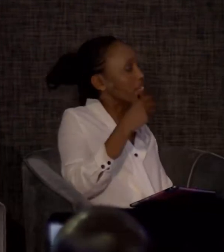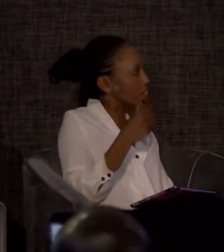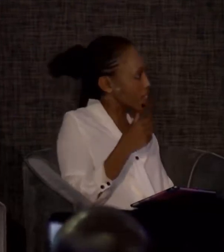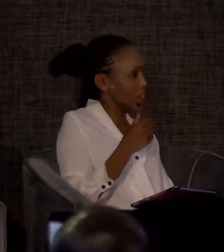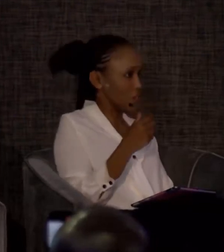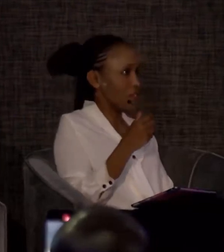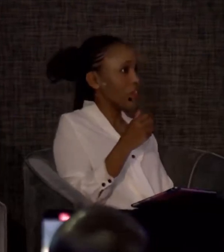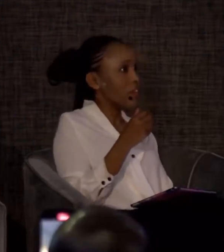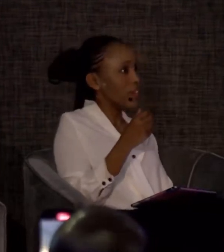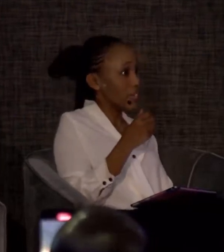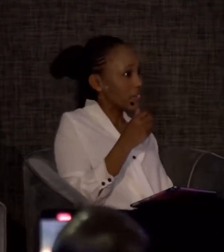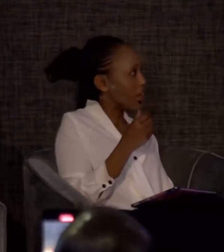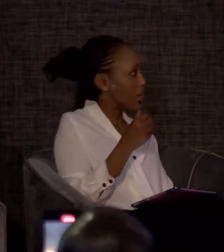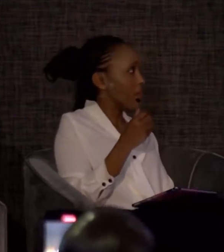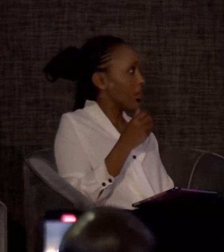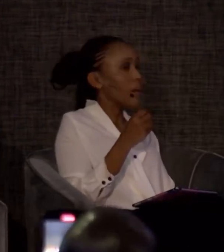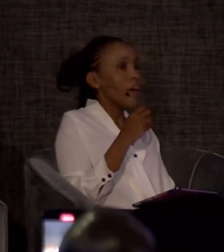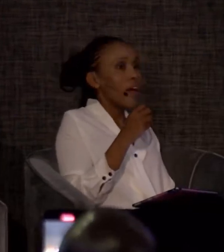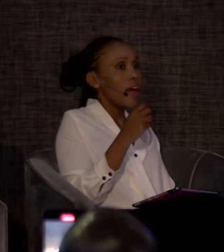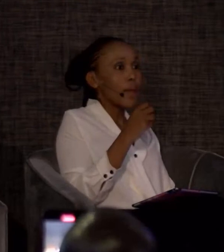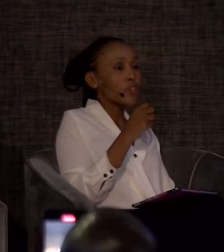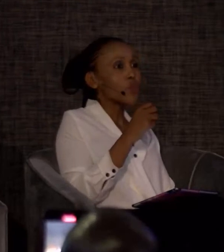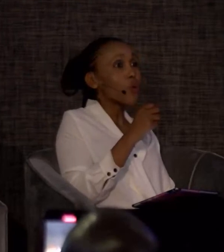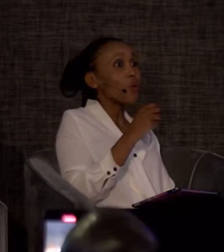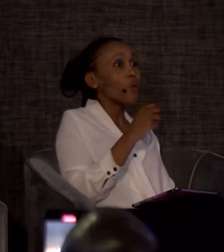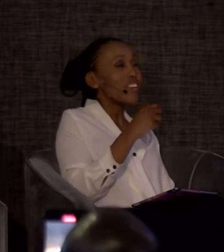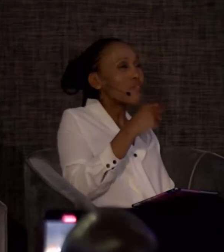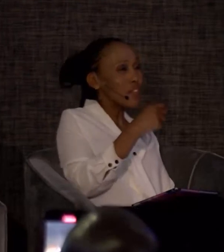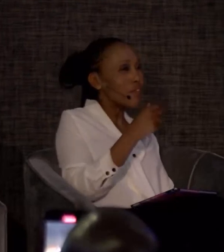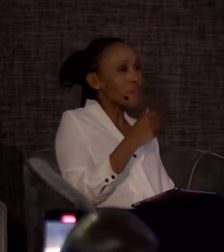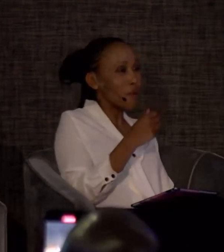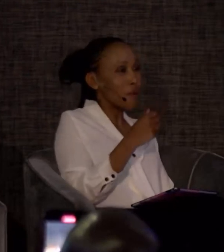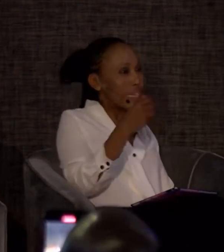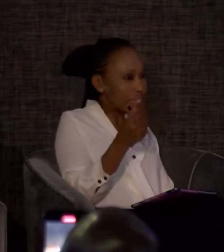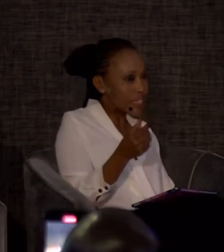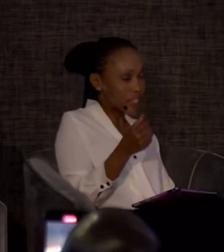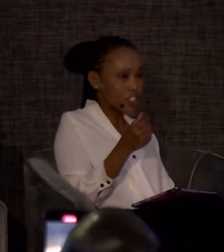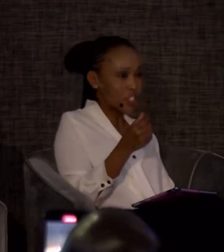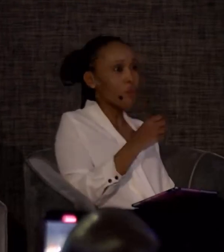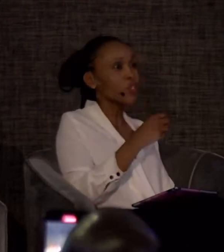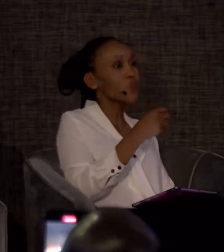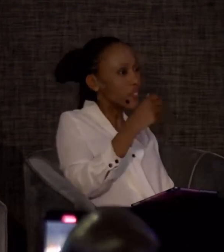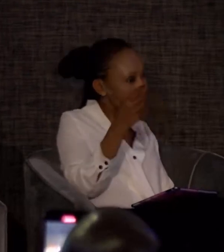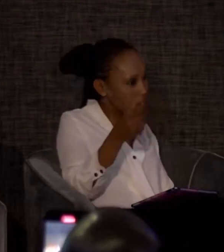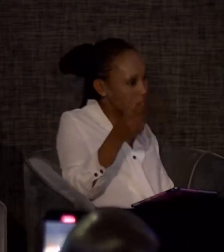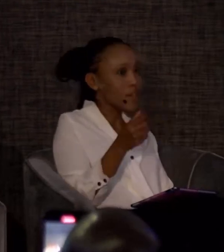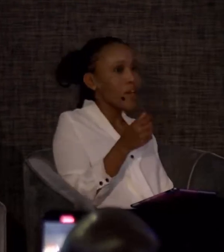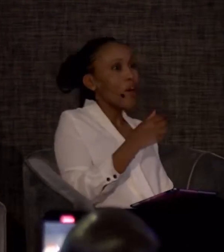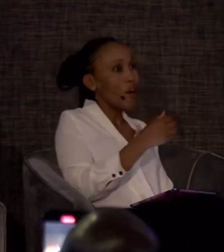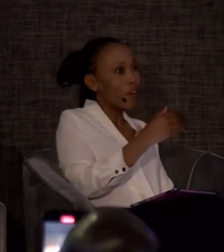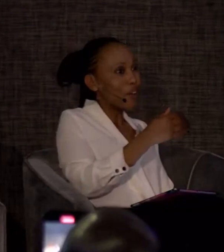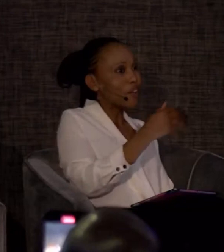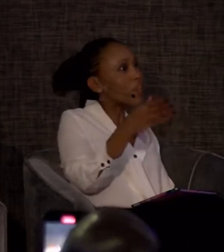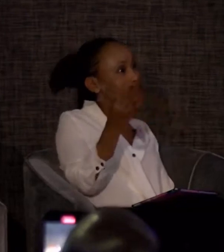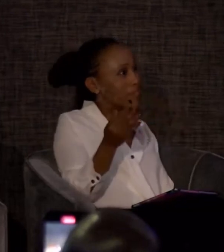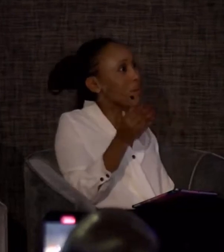awakening citizenry in South Africa. And so even if political leadership were to insist